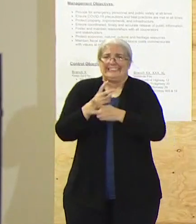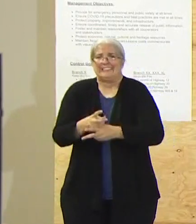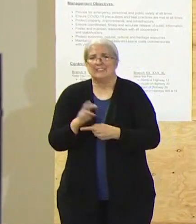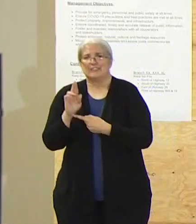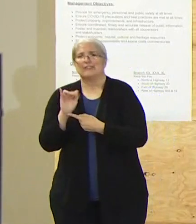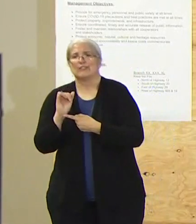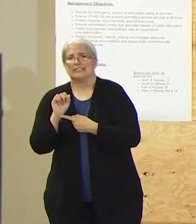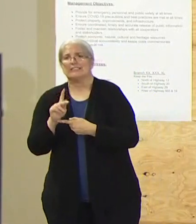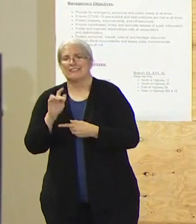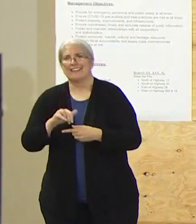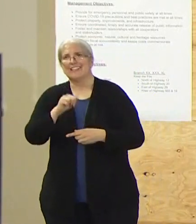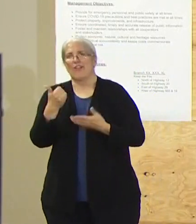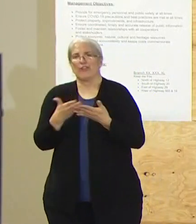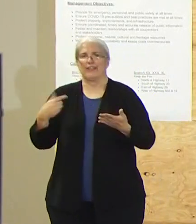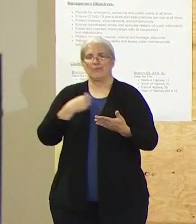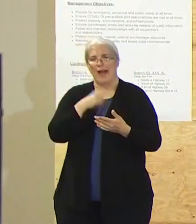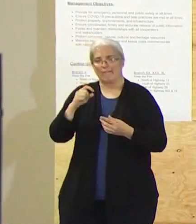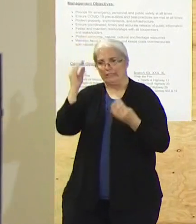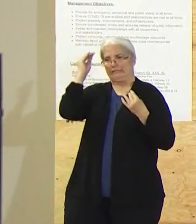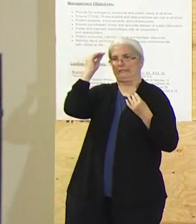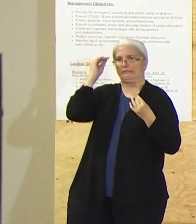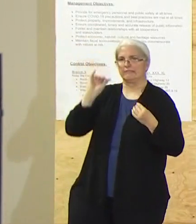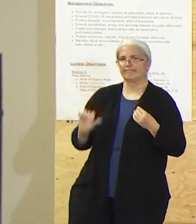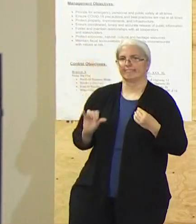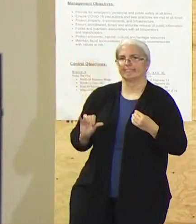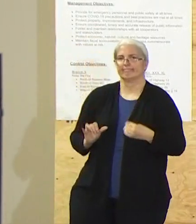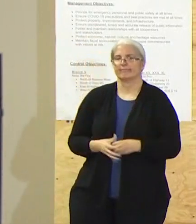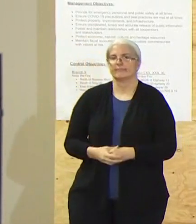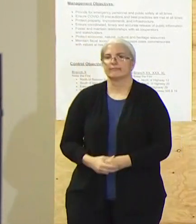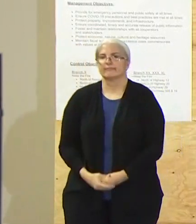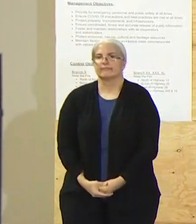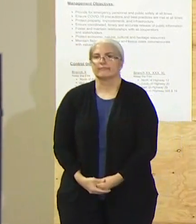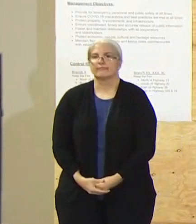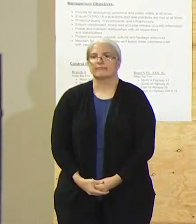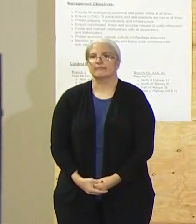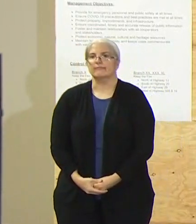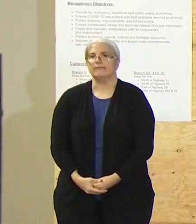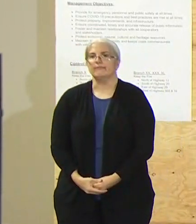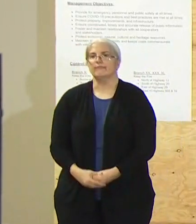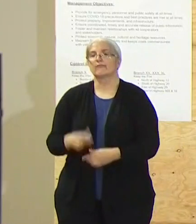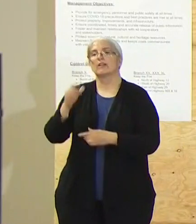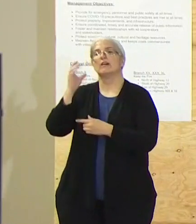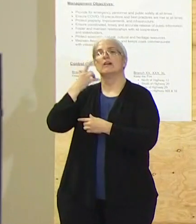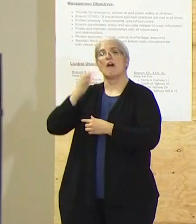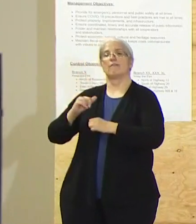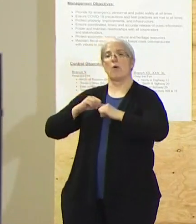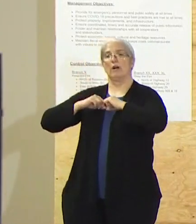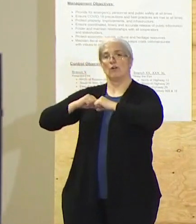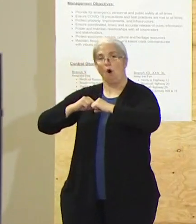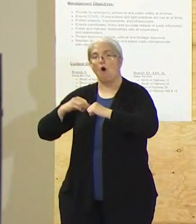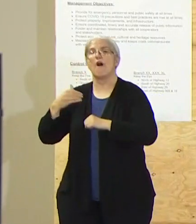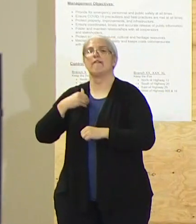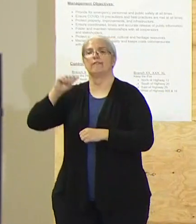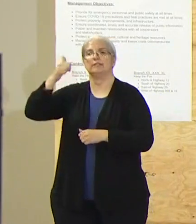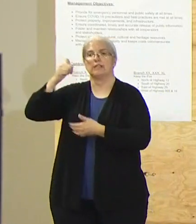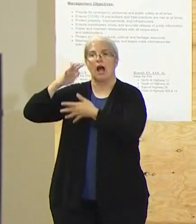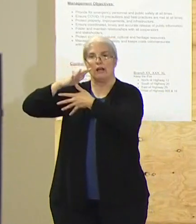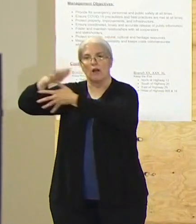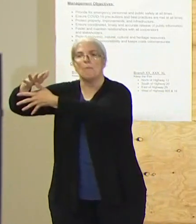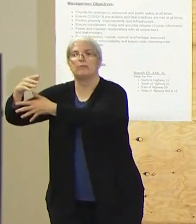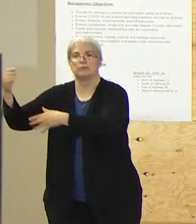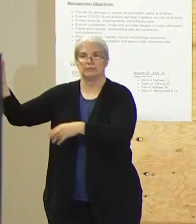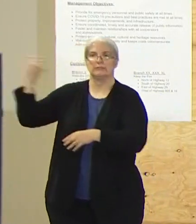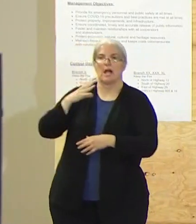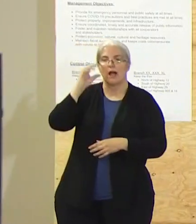the way, I want to just thank CalGuard. They've got 10 helicopters up. PG&E has provided us a lot of air support